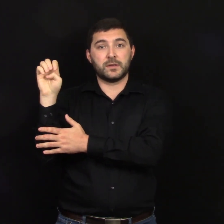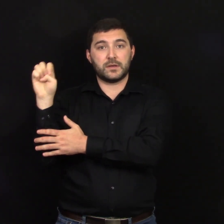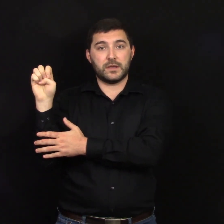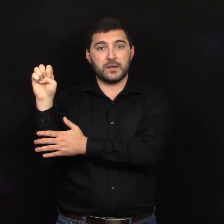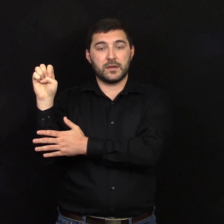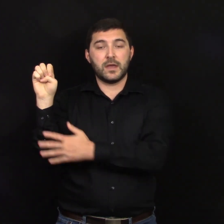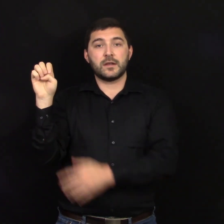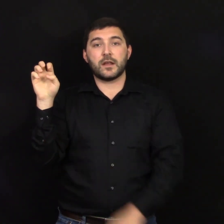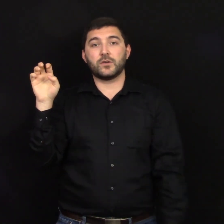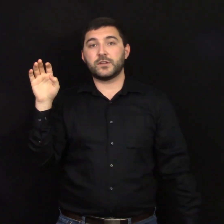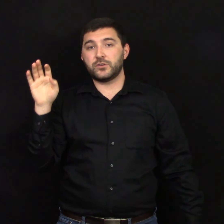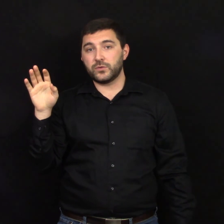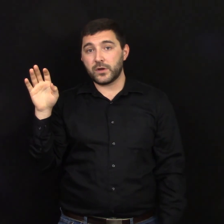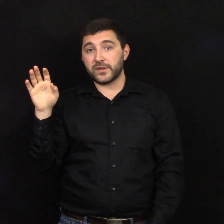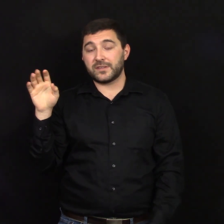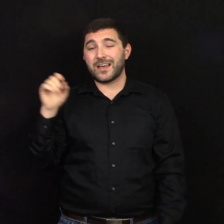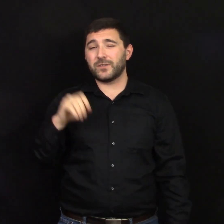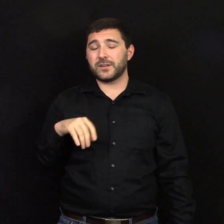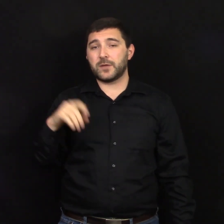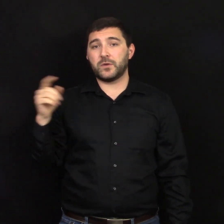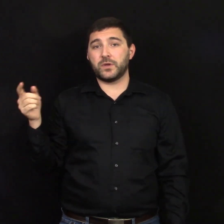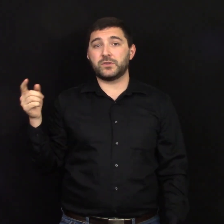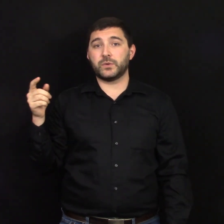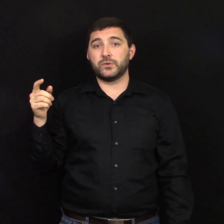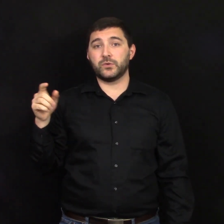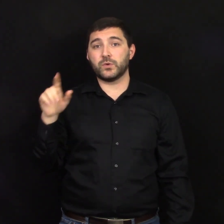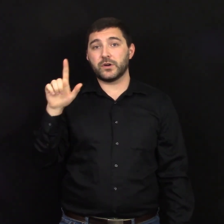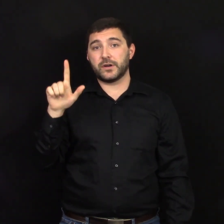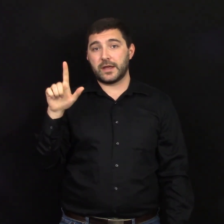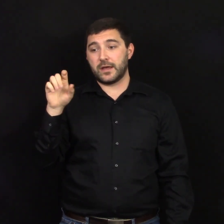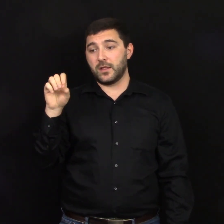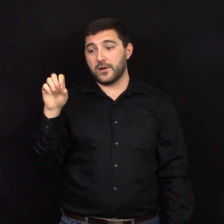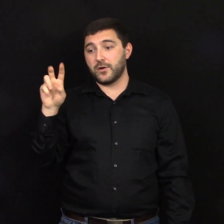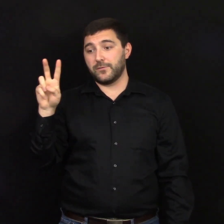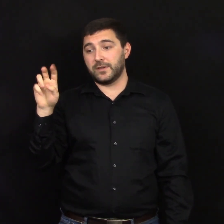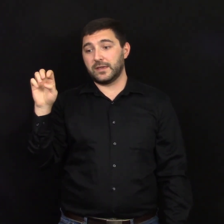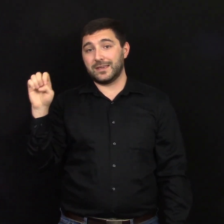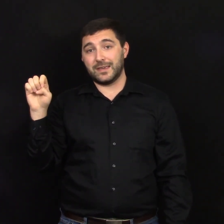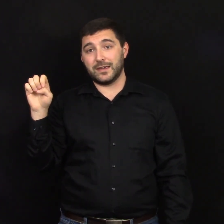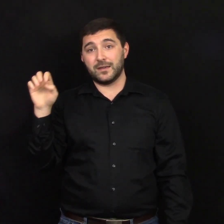S-O-M-E. Now, did you notice every time I went to a new word, L-O-V-E,